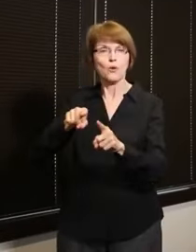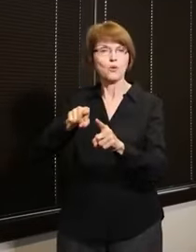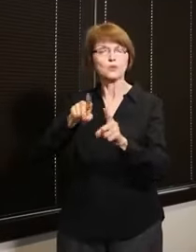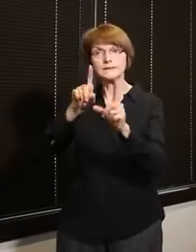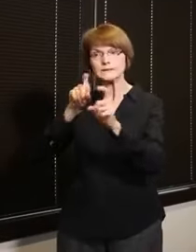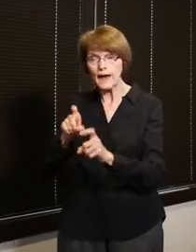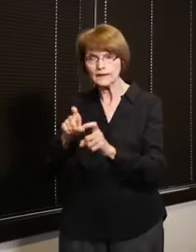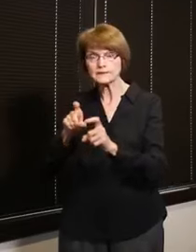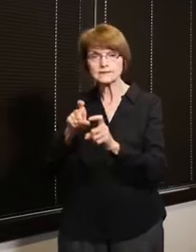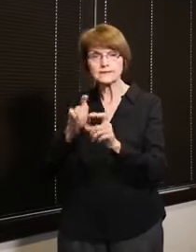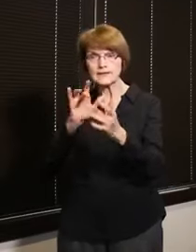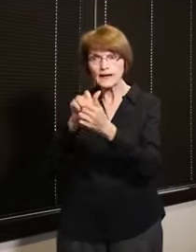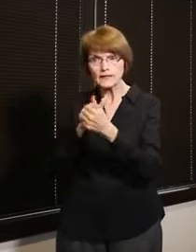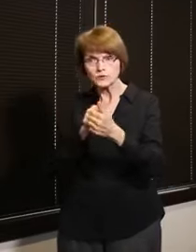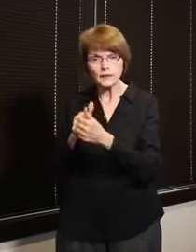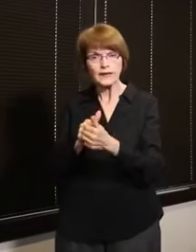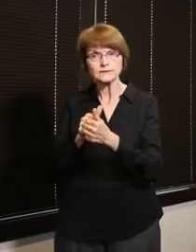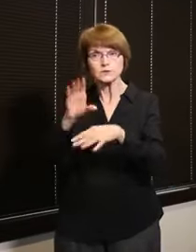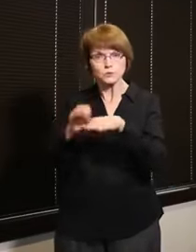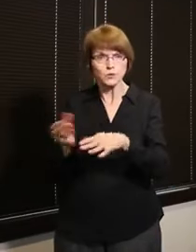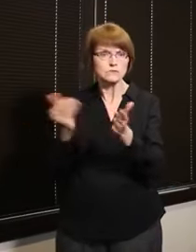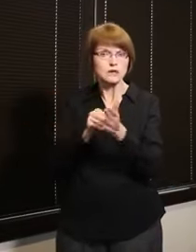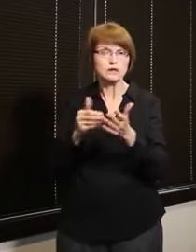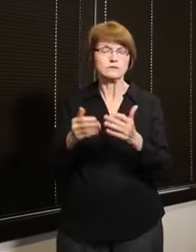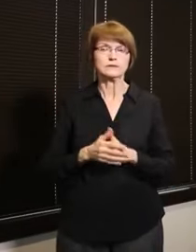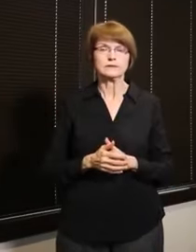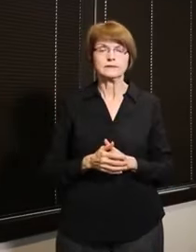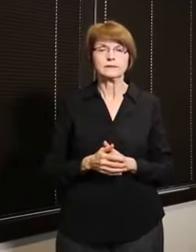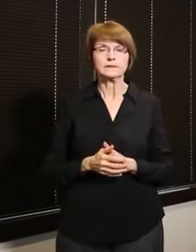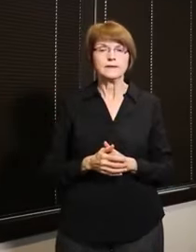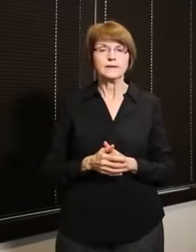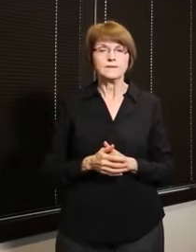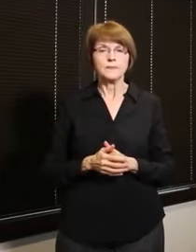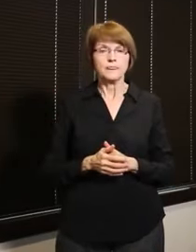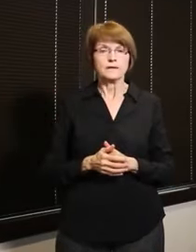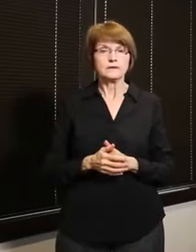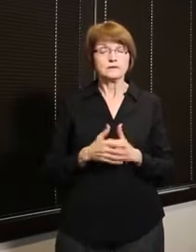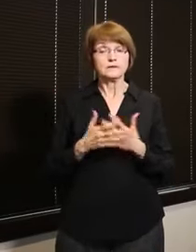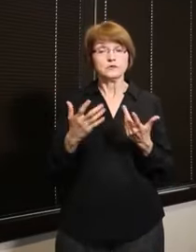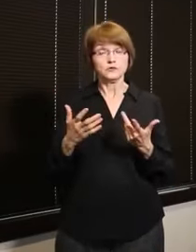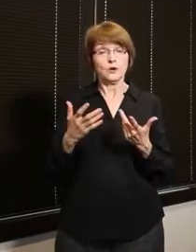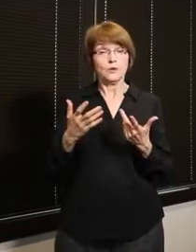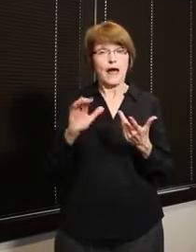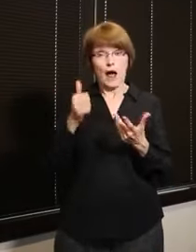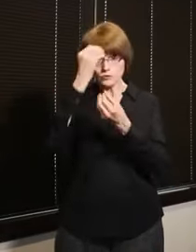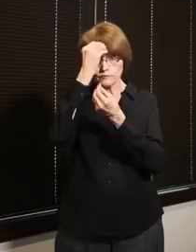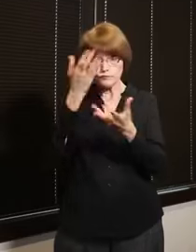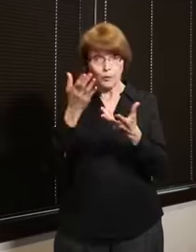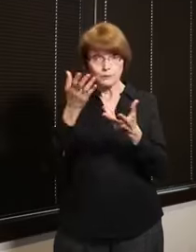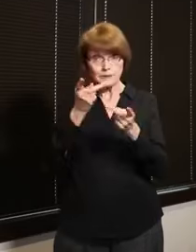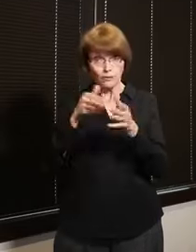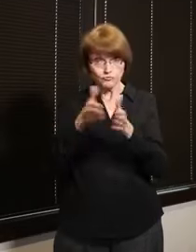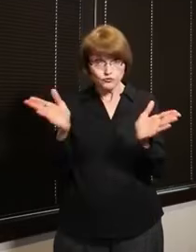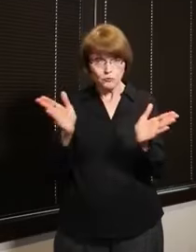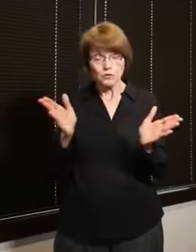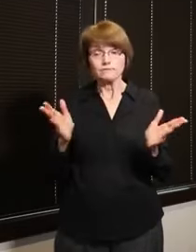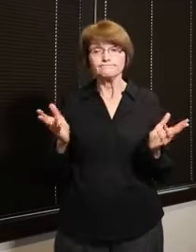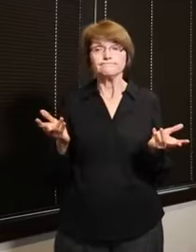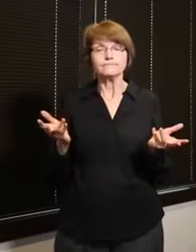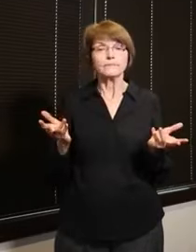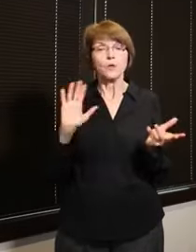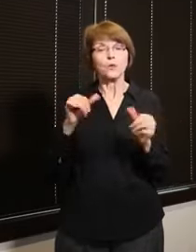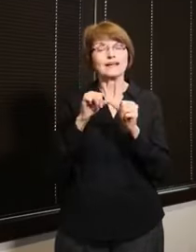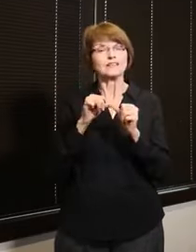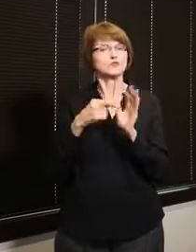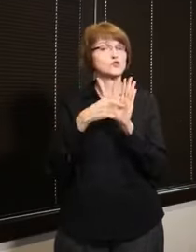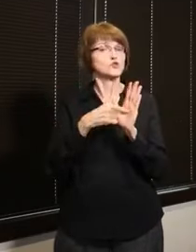and suppression measures. As far as letting the public know, we'll continue to